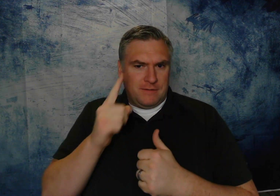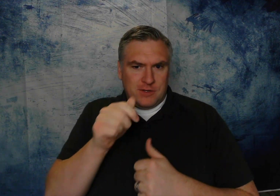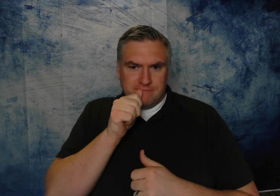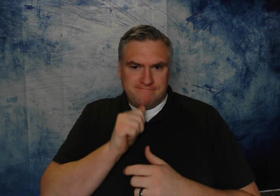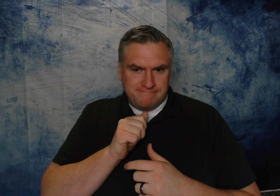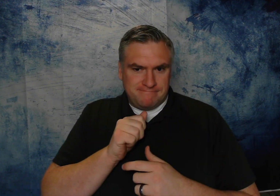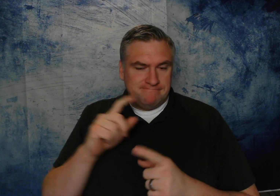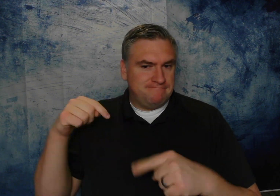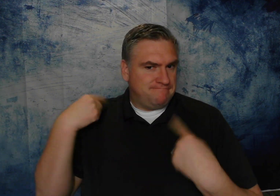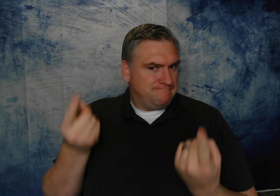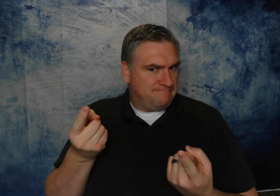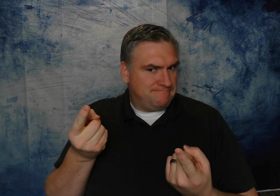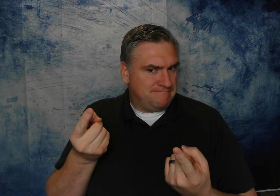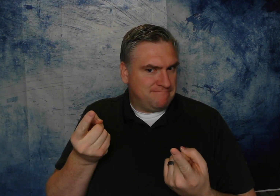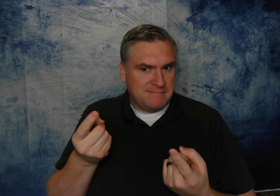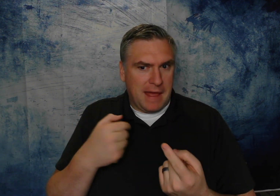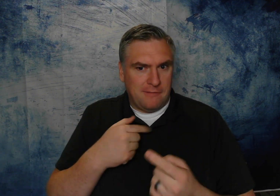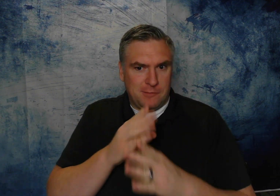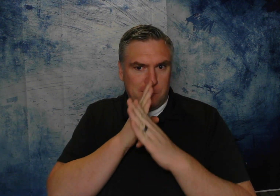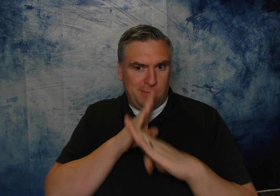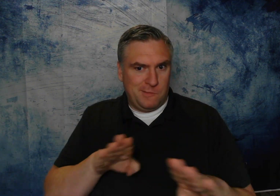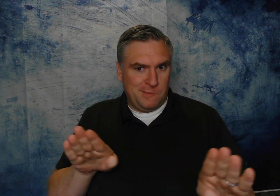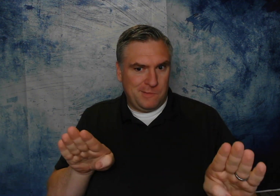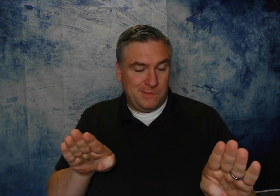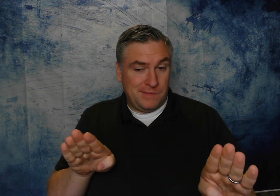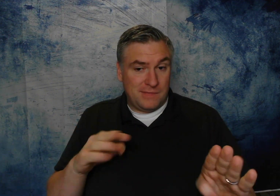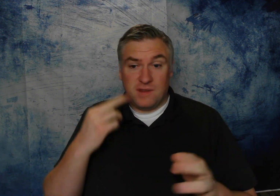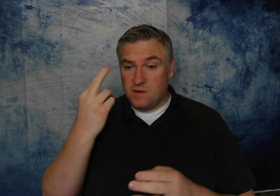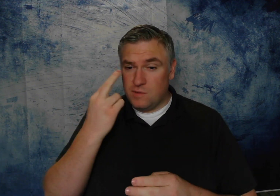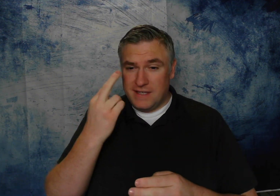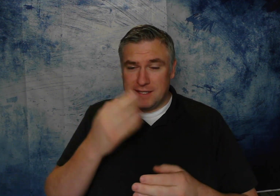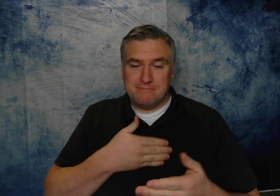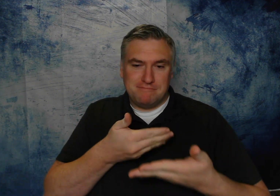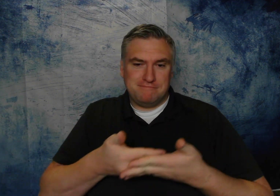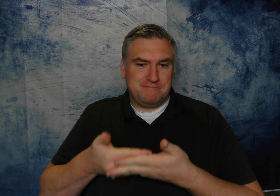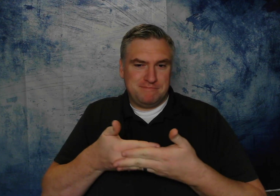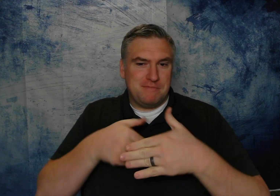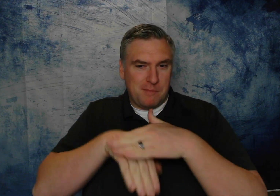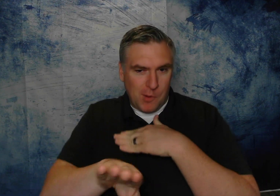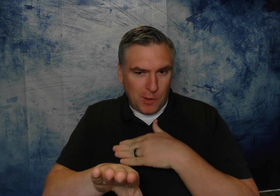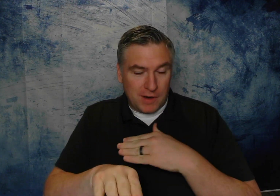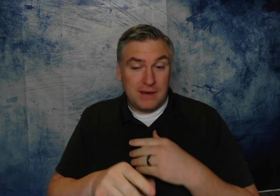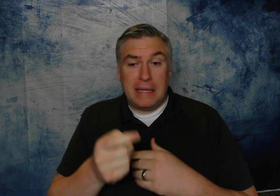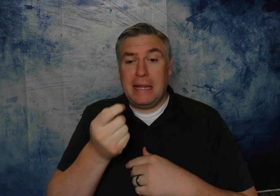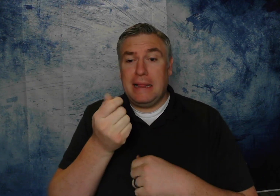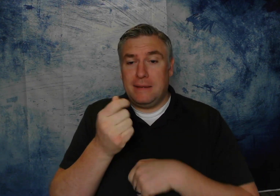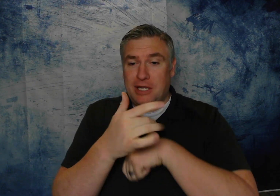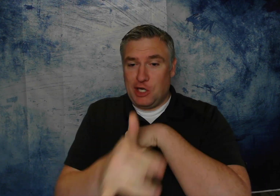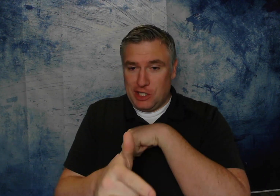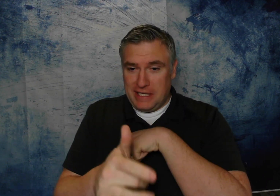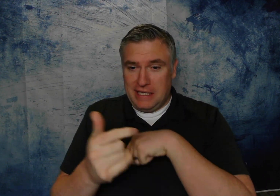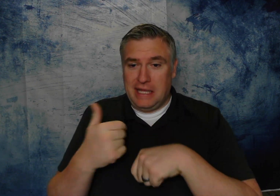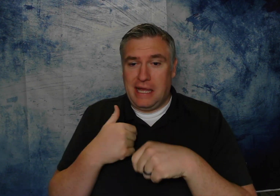I want to thank everyone for a little bit of patience. The past little bit, I've been quiet. The reason is my baby was born just a little bit